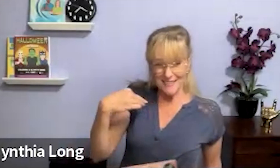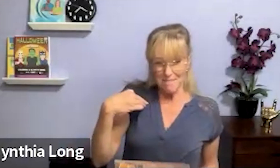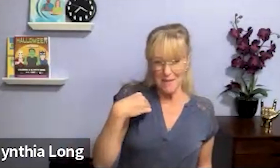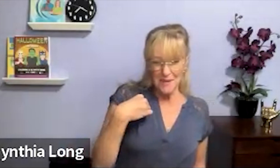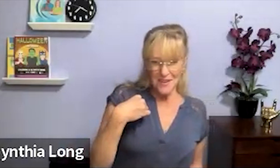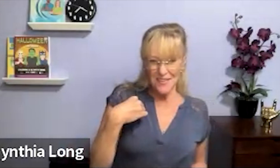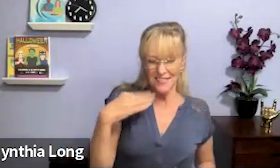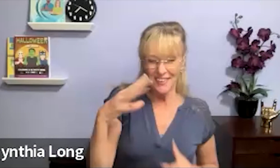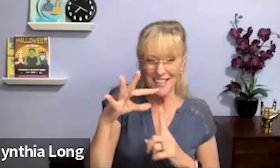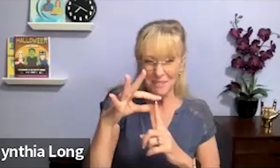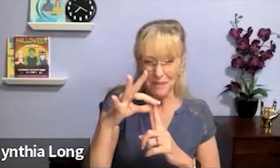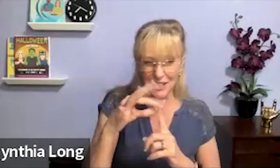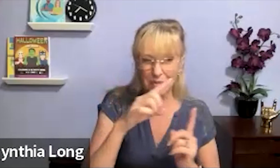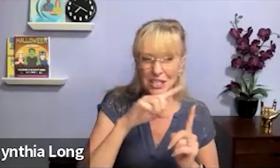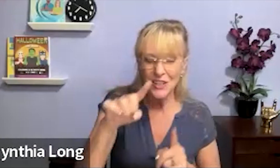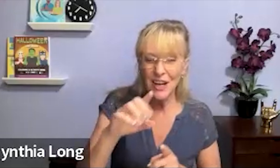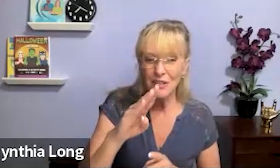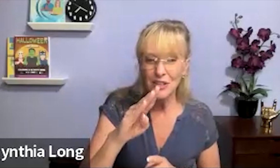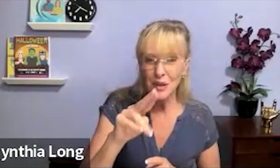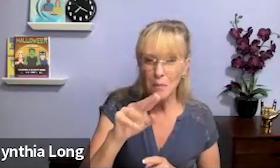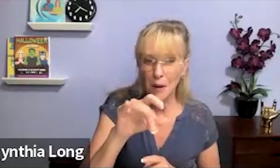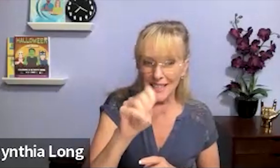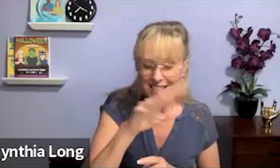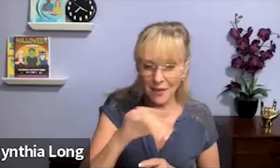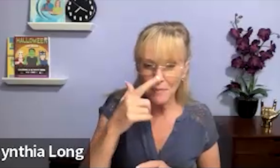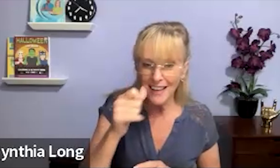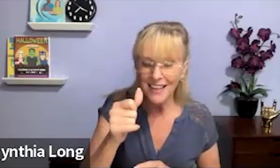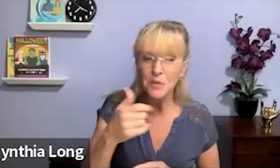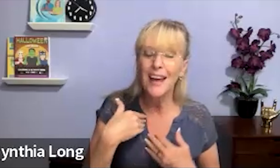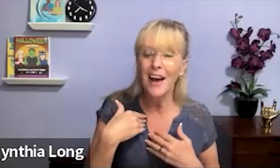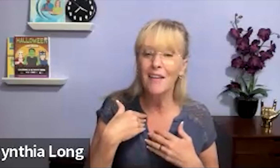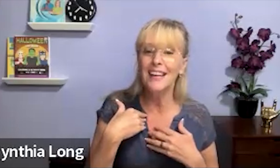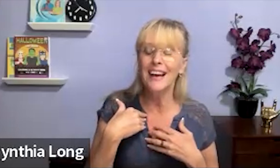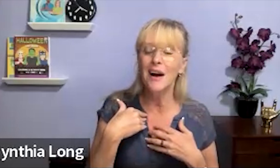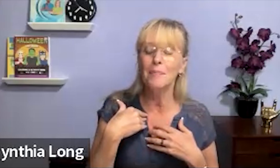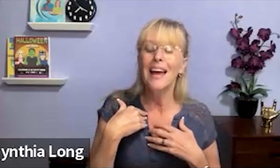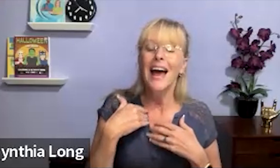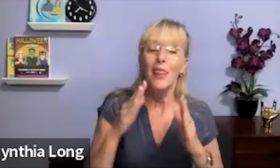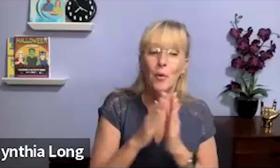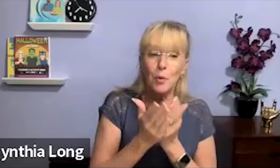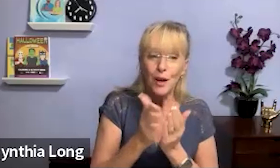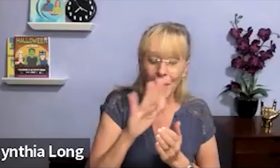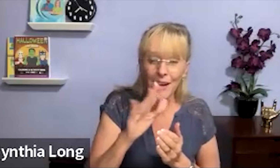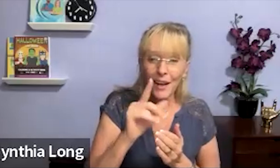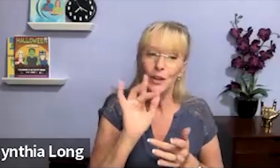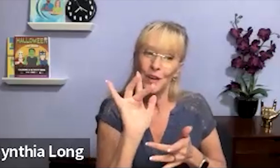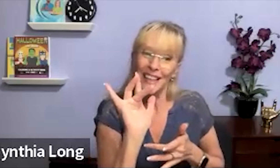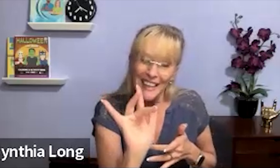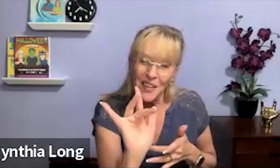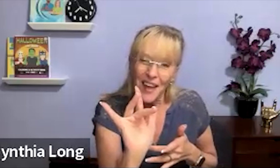a member, we have special. Be sure and go to the bonus area because we have the book area. When you click on